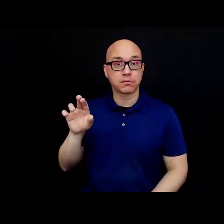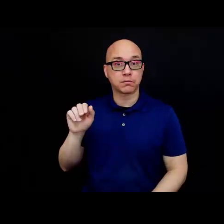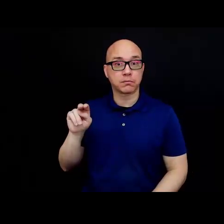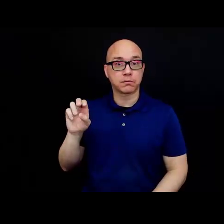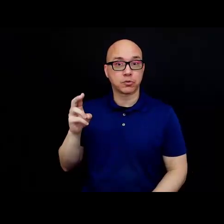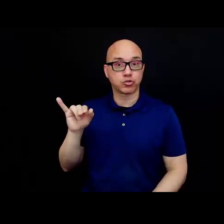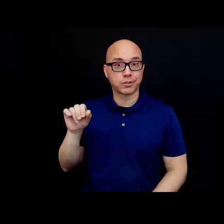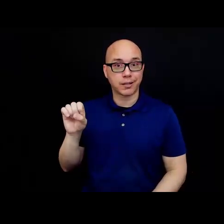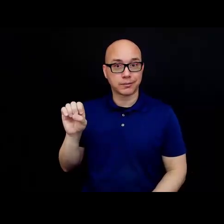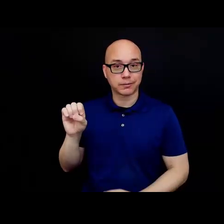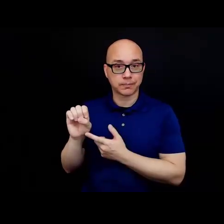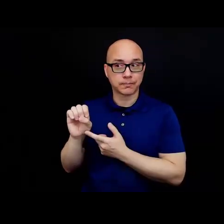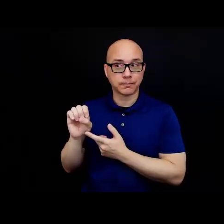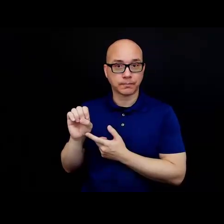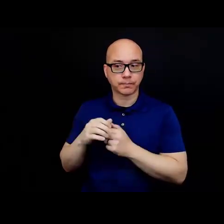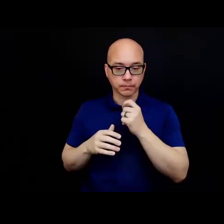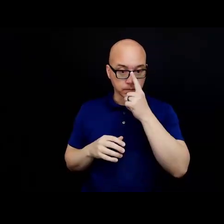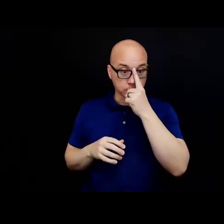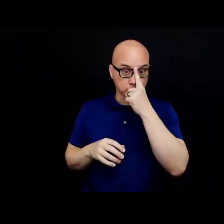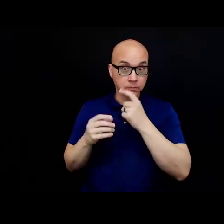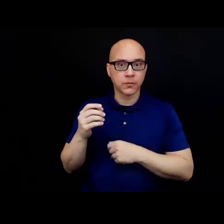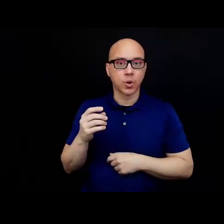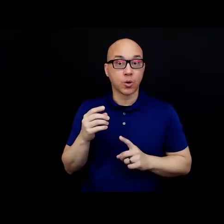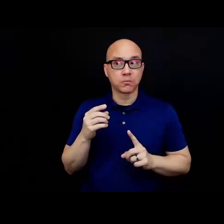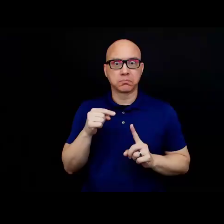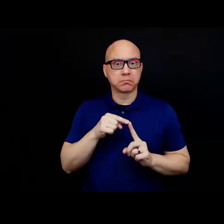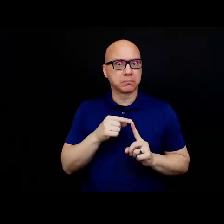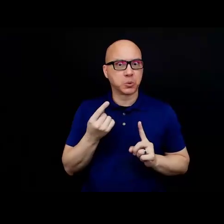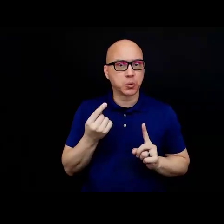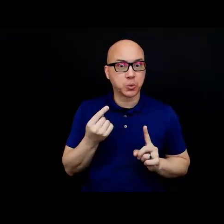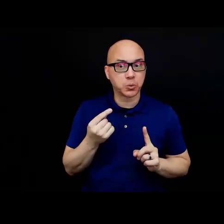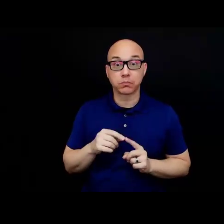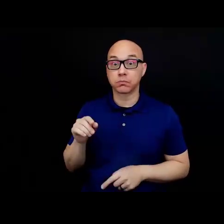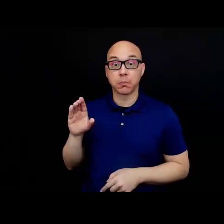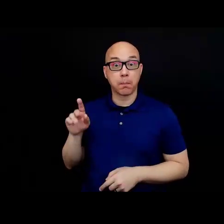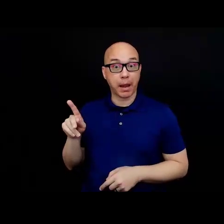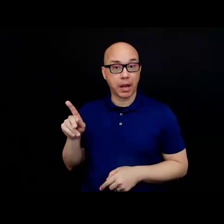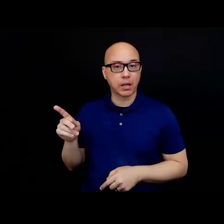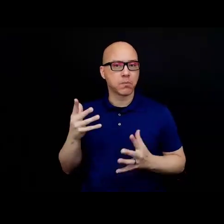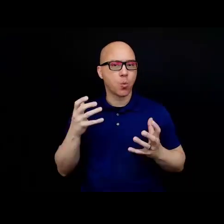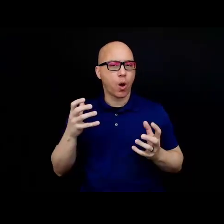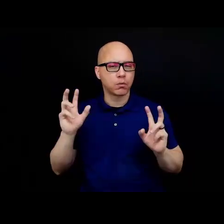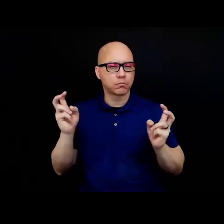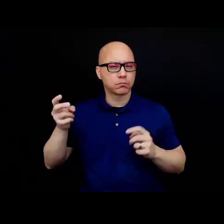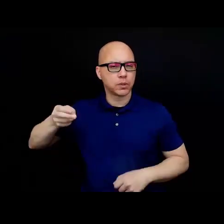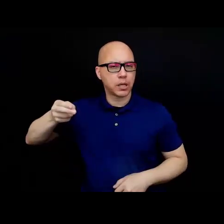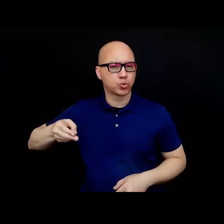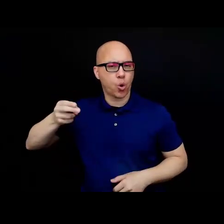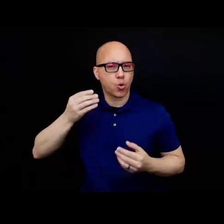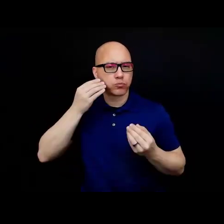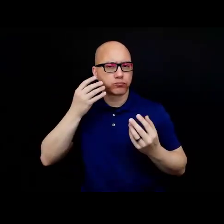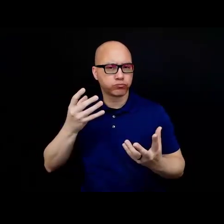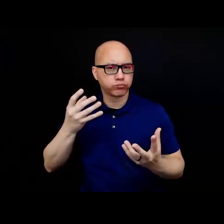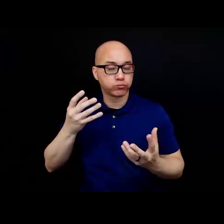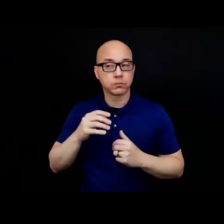banks look at historical data, they're going to ask for financial statements, and we'll get into the details of what they're going to